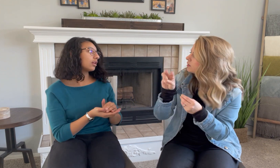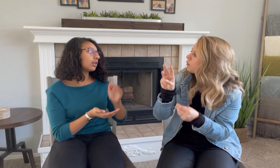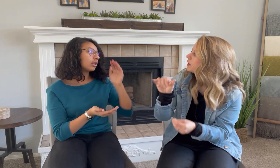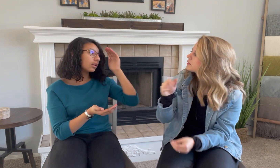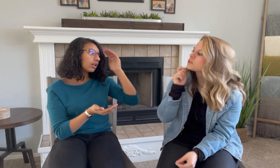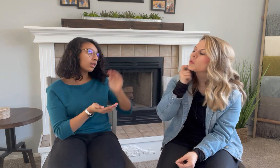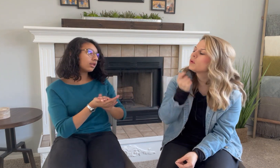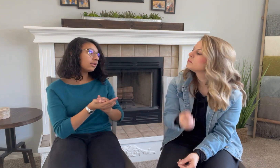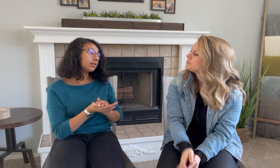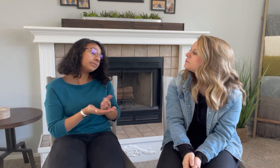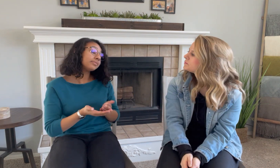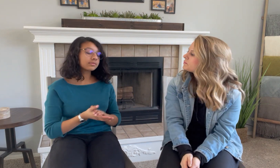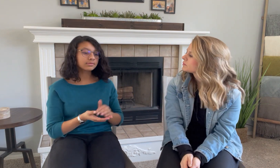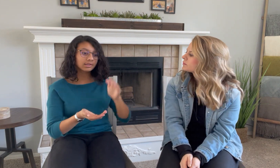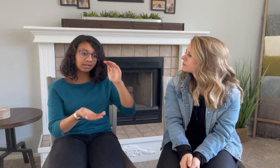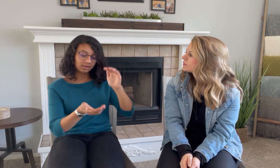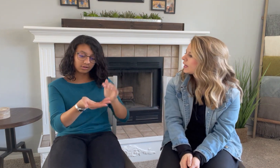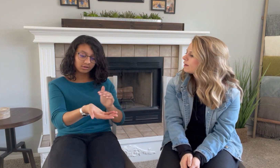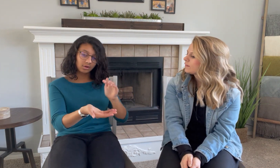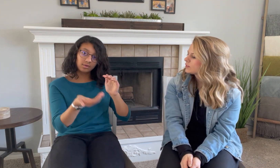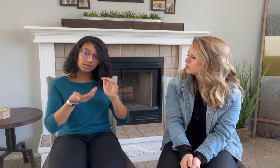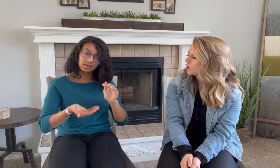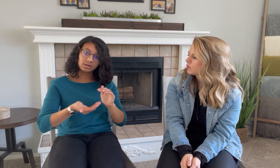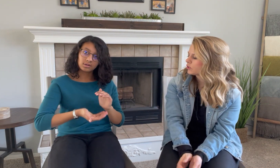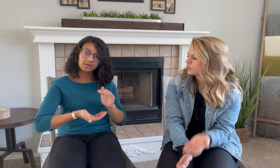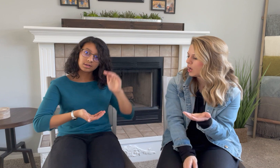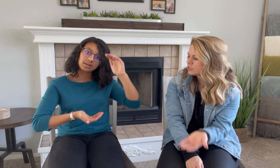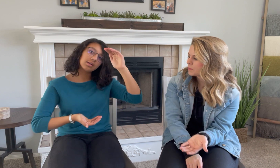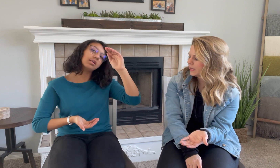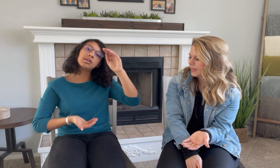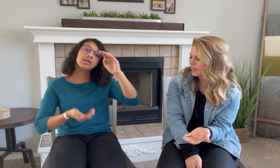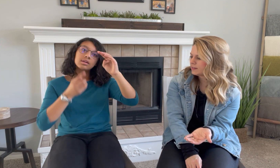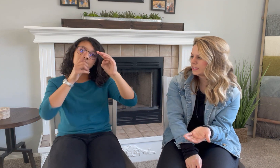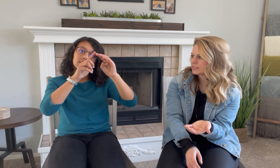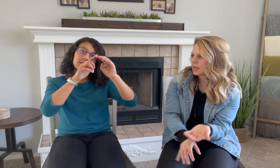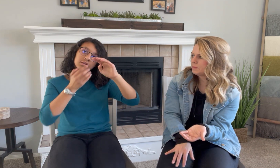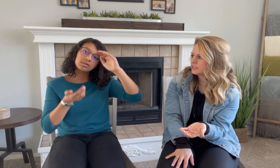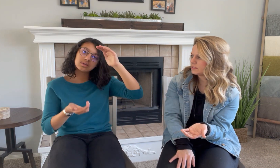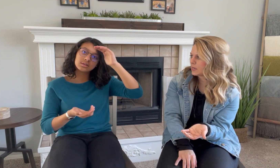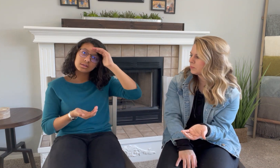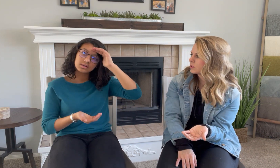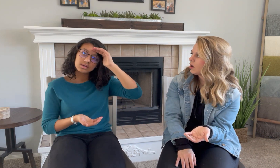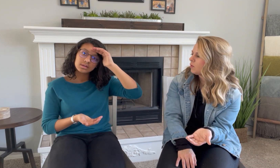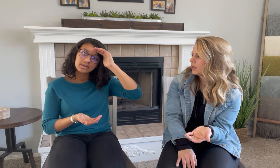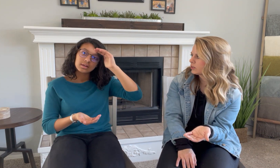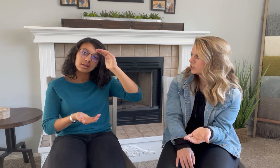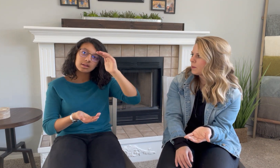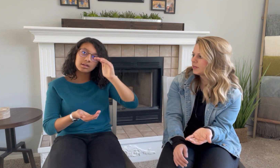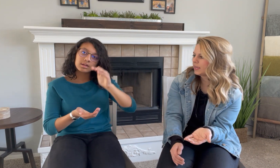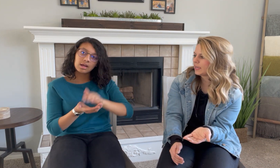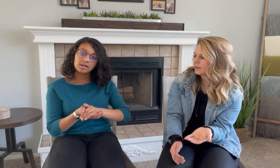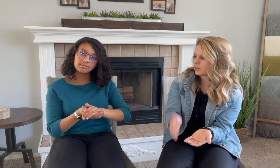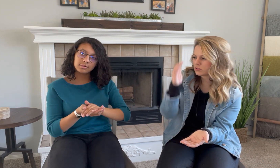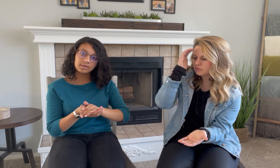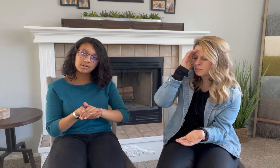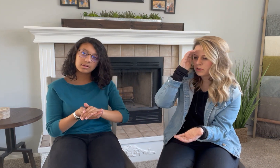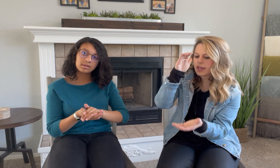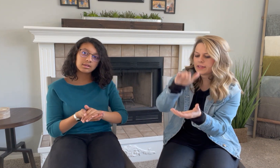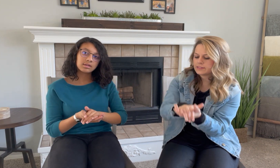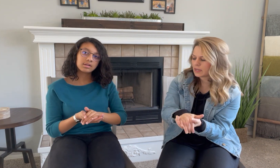that way. That's cool. Yeah. So your non-dominant hand is cupped down below, and your dominant hand goes from your head down